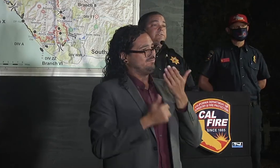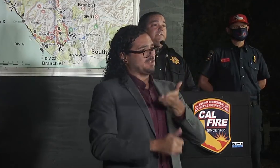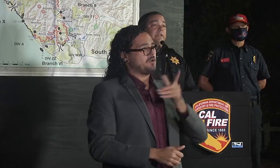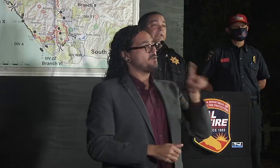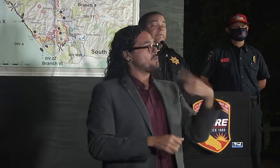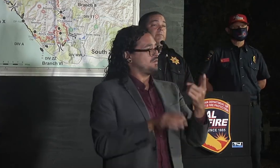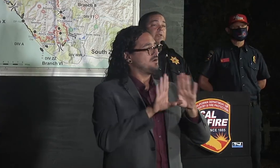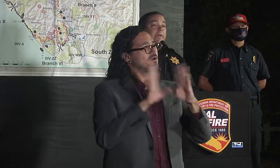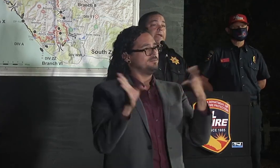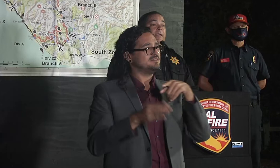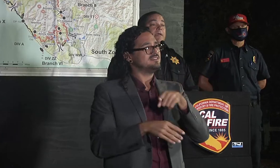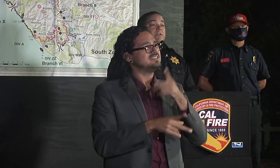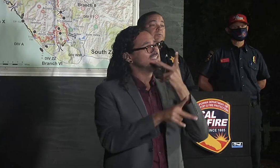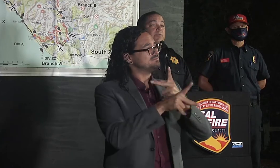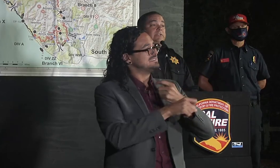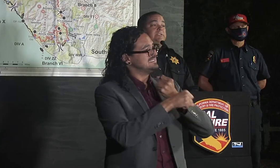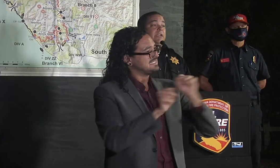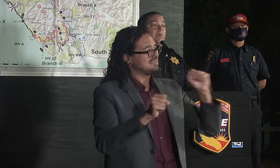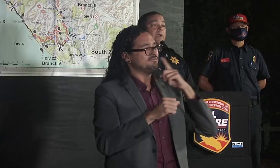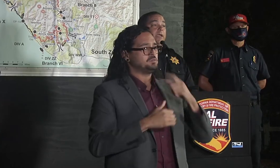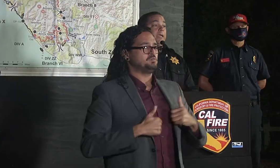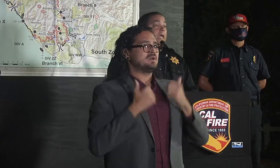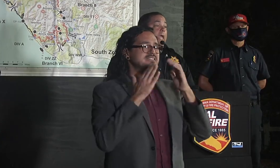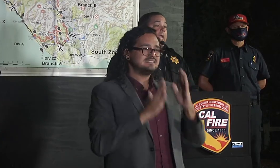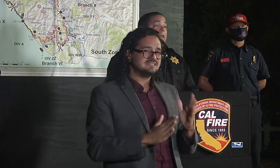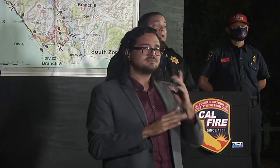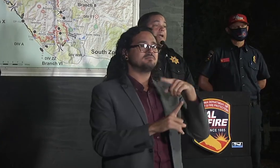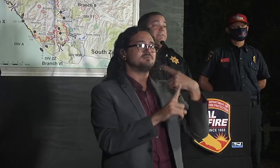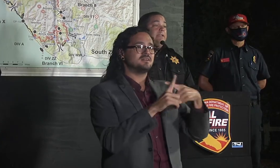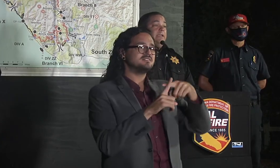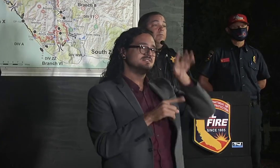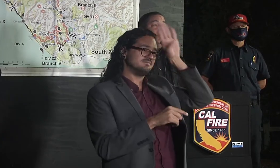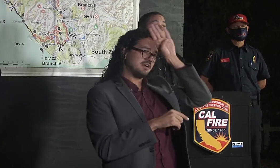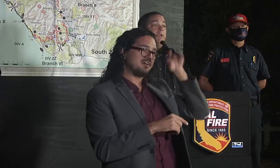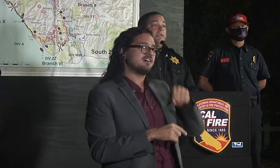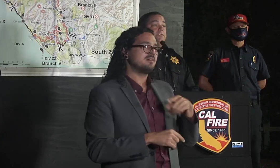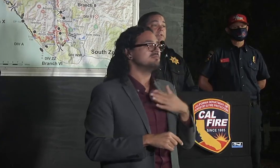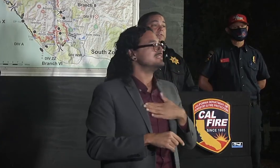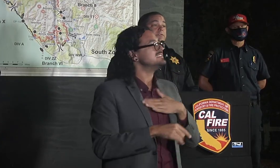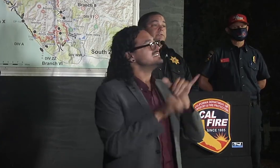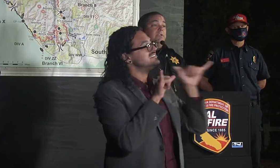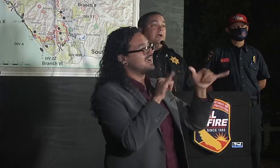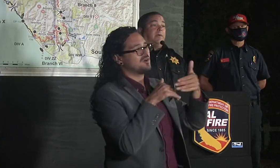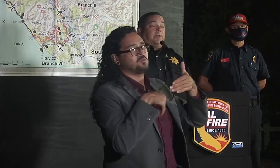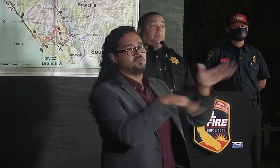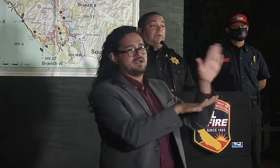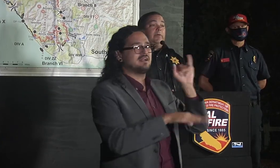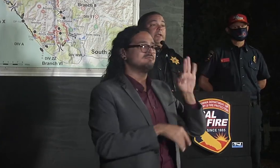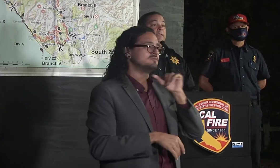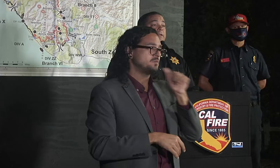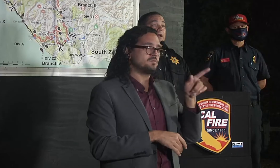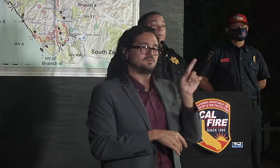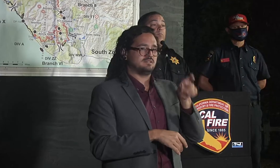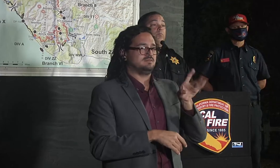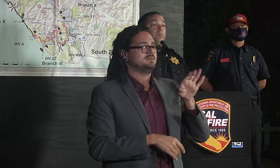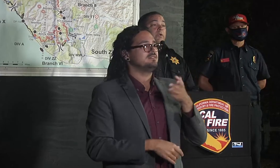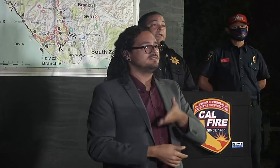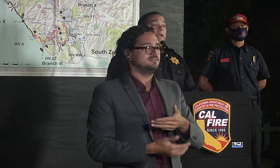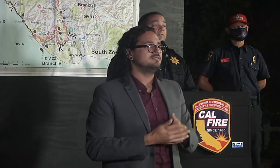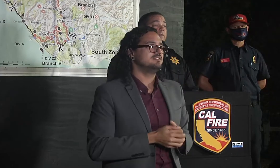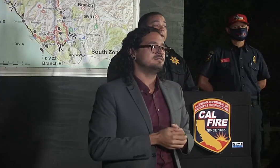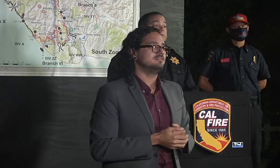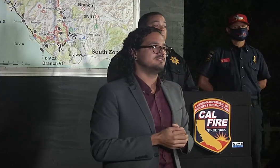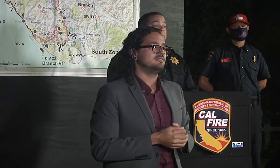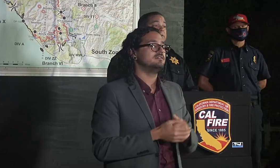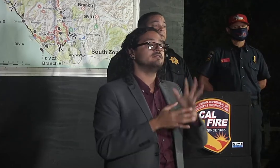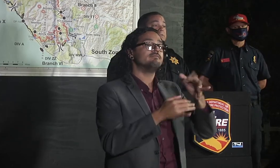the efforts of getting everybody back. So please stay away. And lastly, we want to continue and reiterate, look at